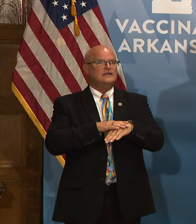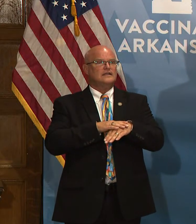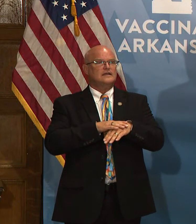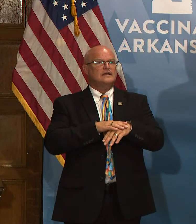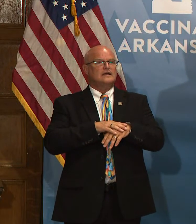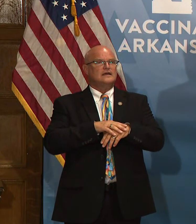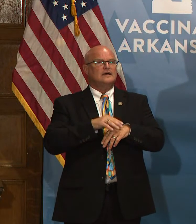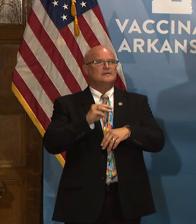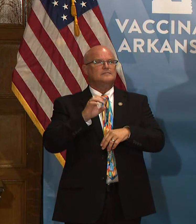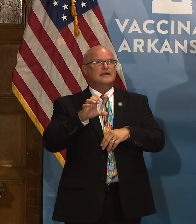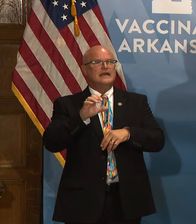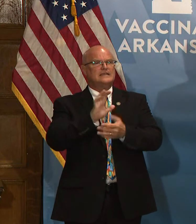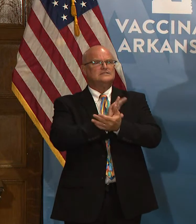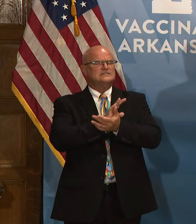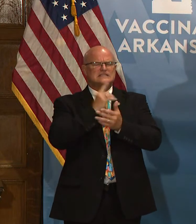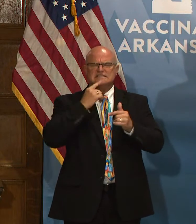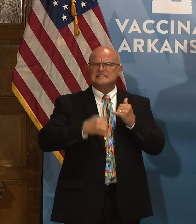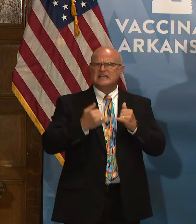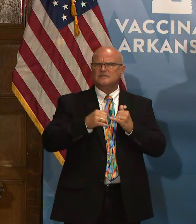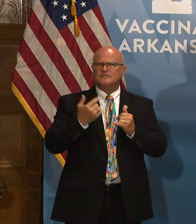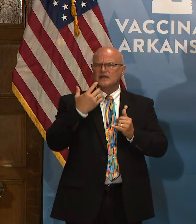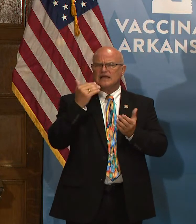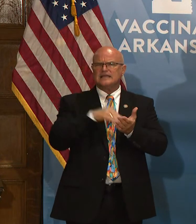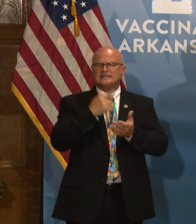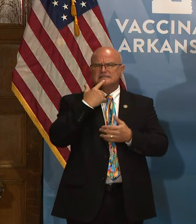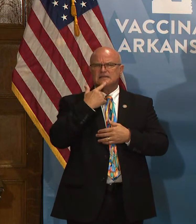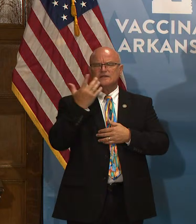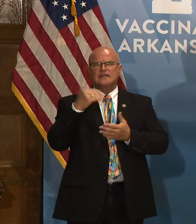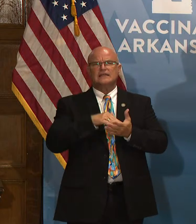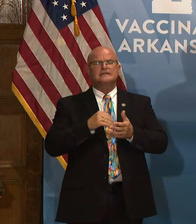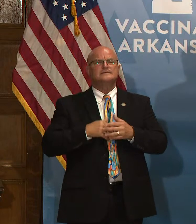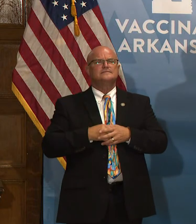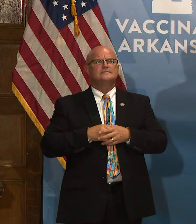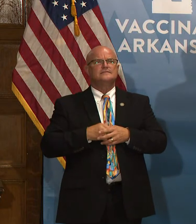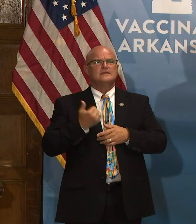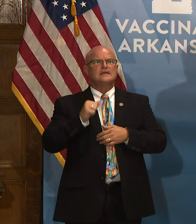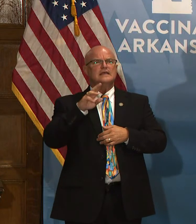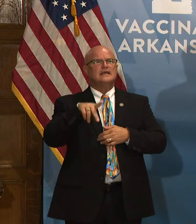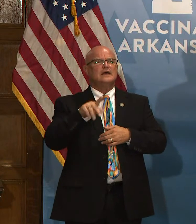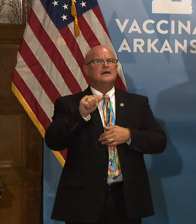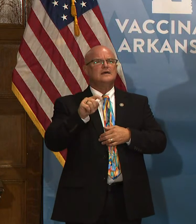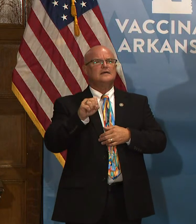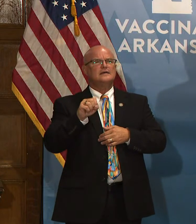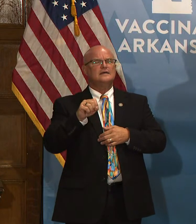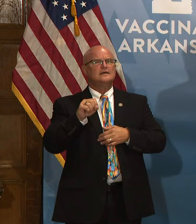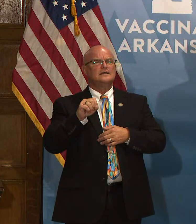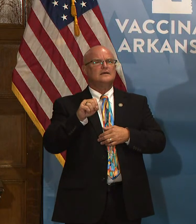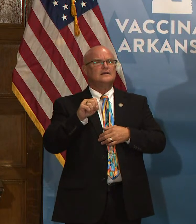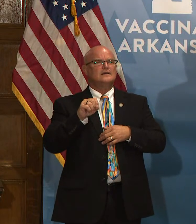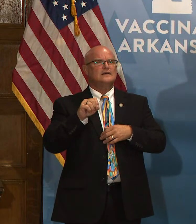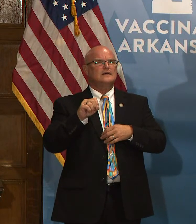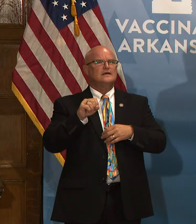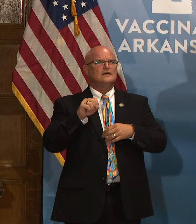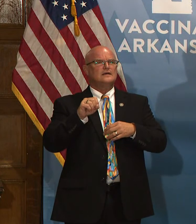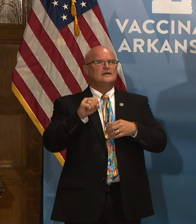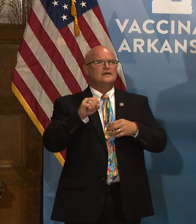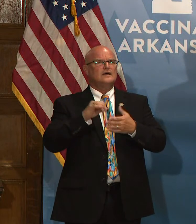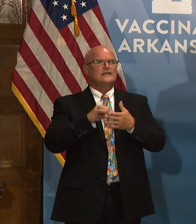Arkansas? What's the last part? Is there any update on the Afghan refugees coming to